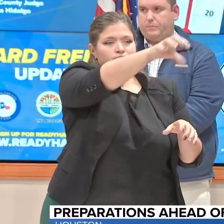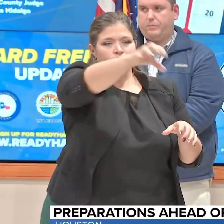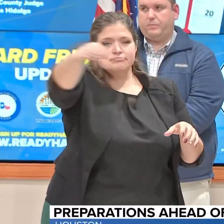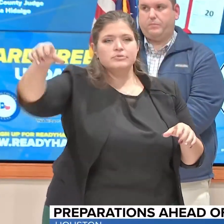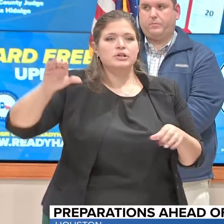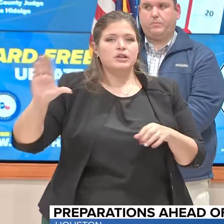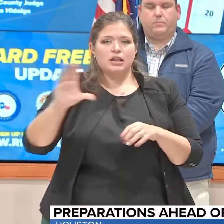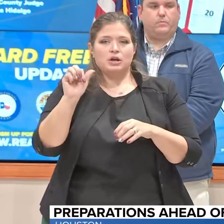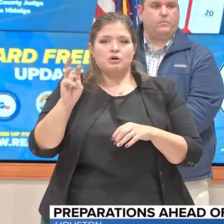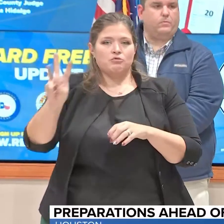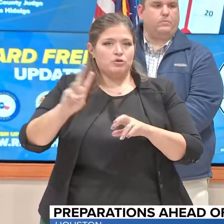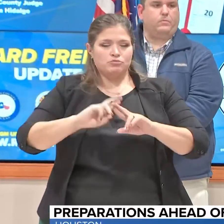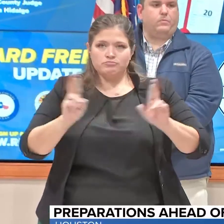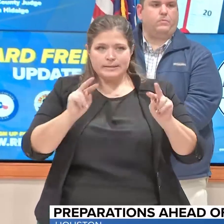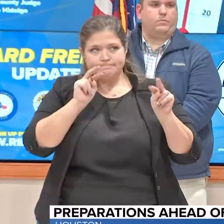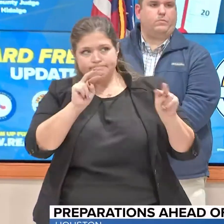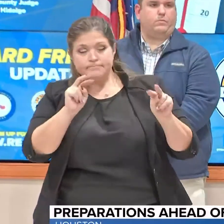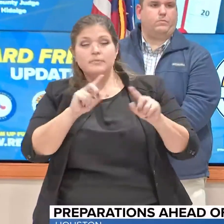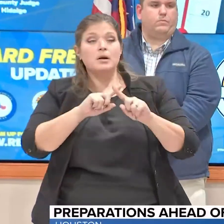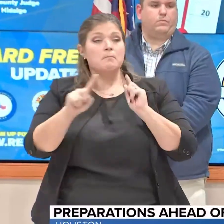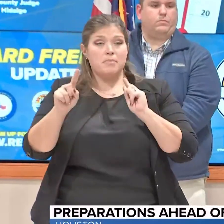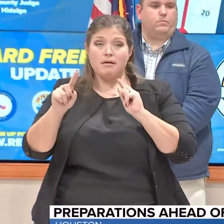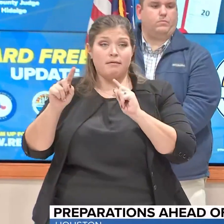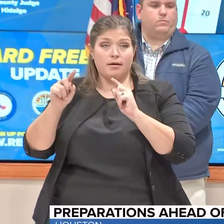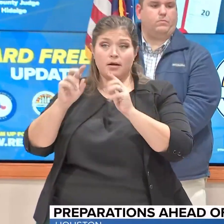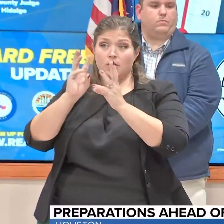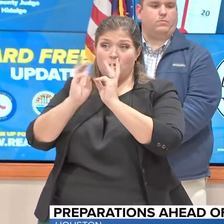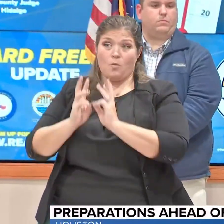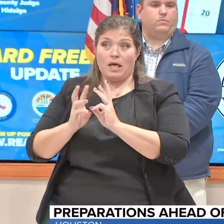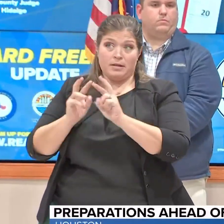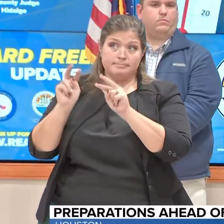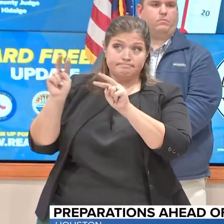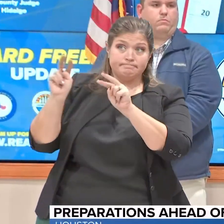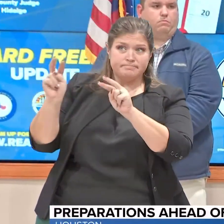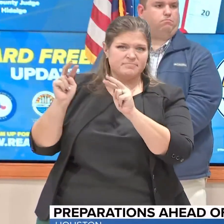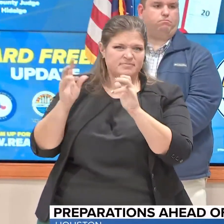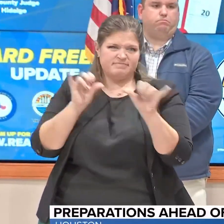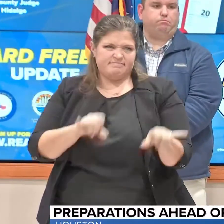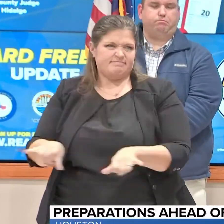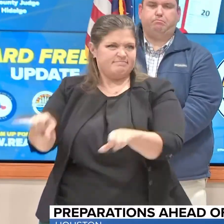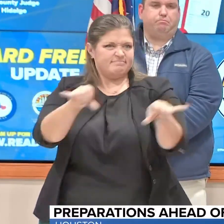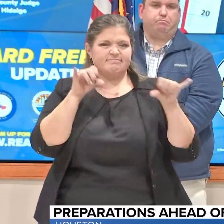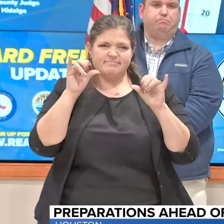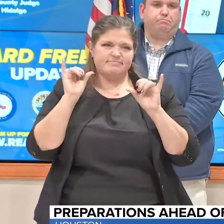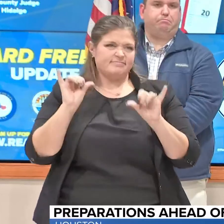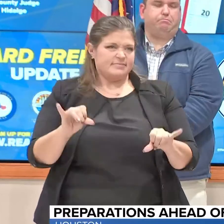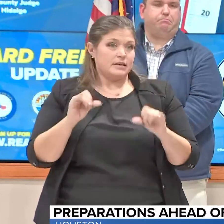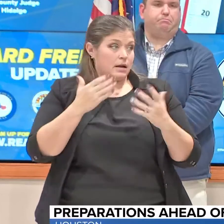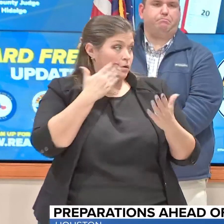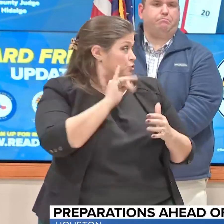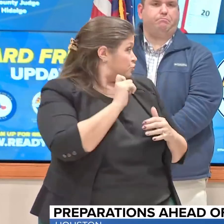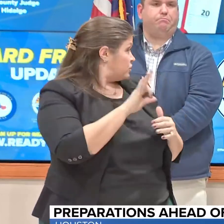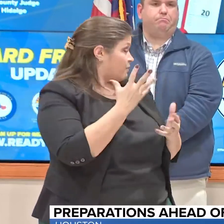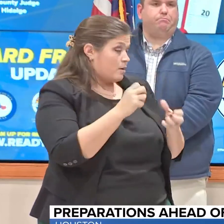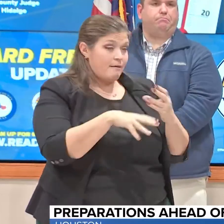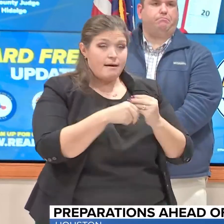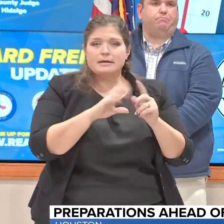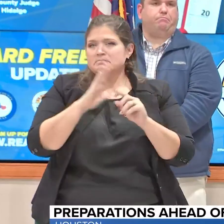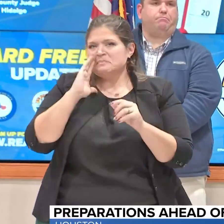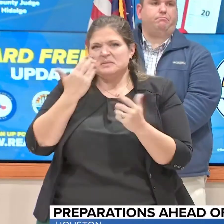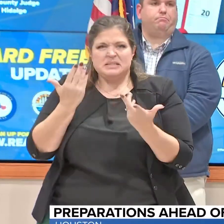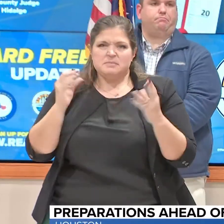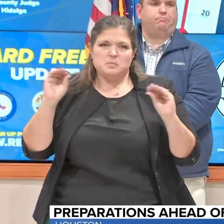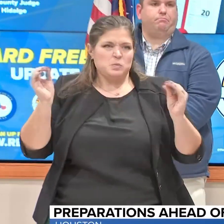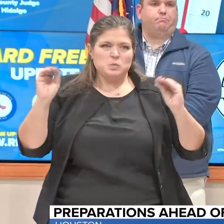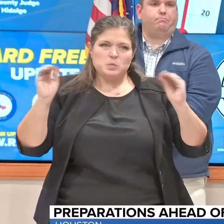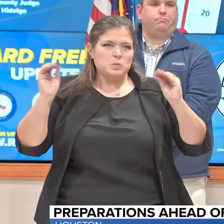on standby, but the forecast has stayed very consistent. Jeff, I don't know if you have anything to add, and it really doesn't seem like